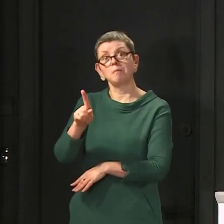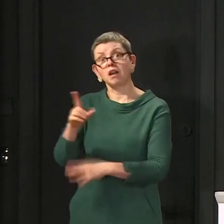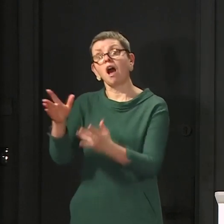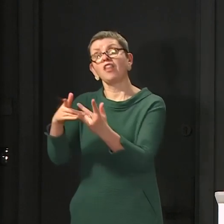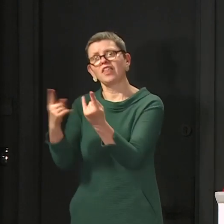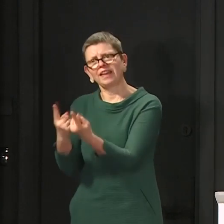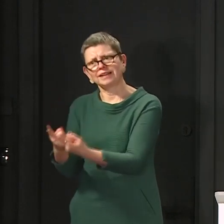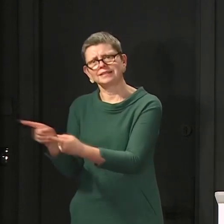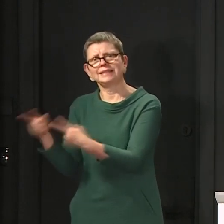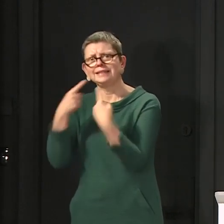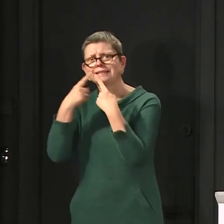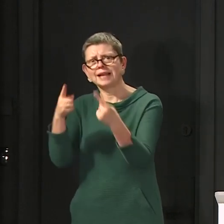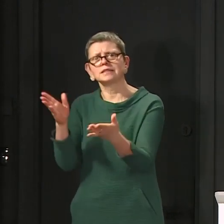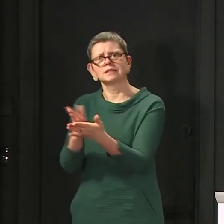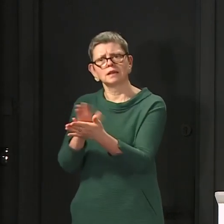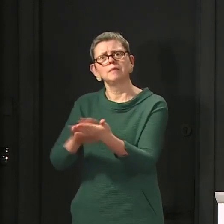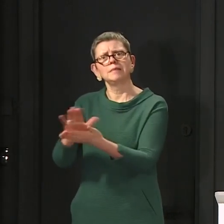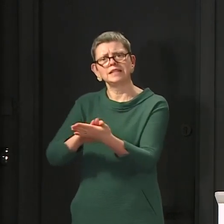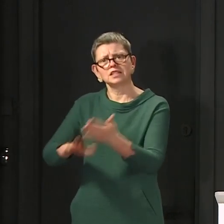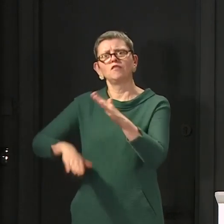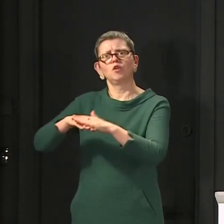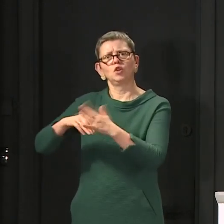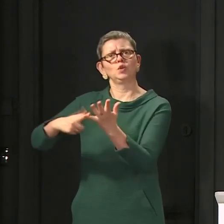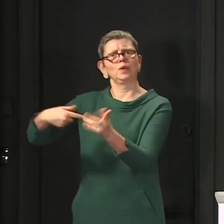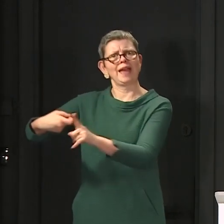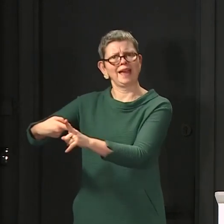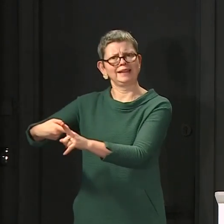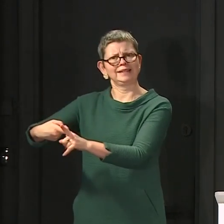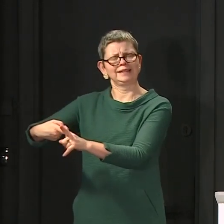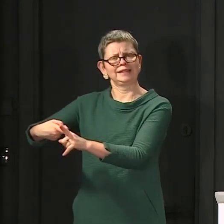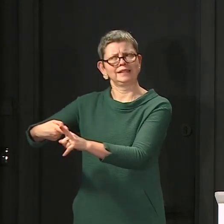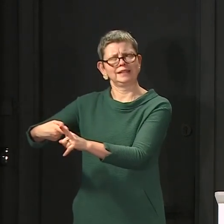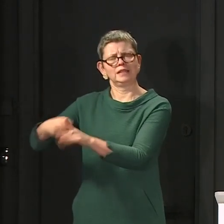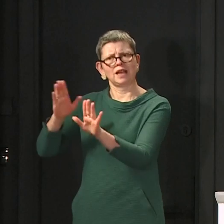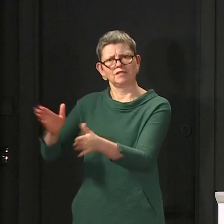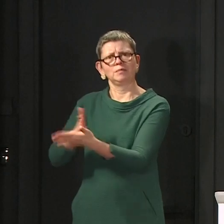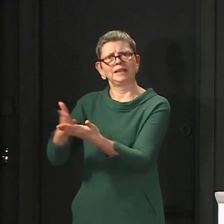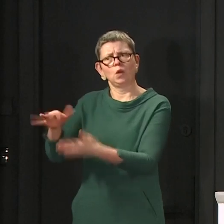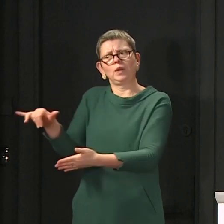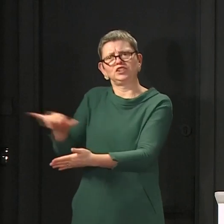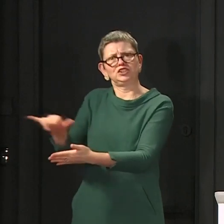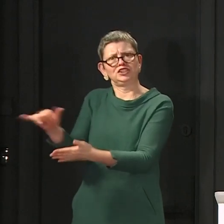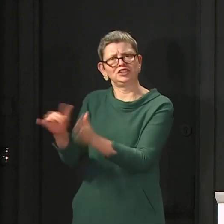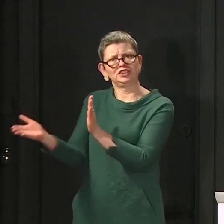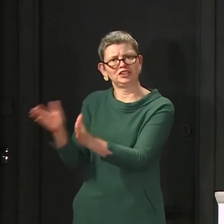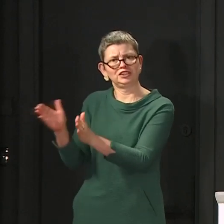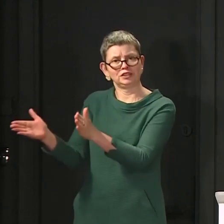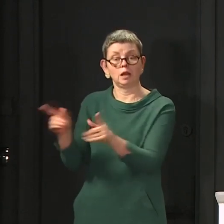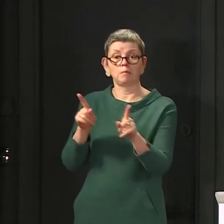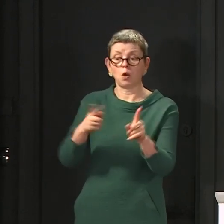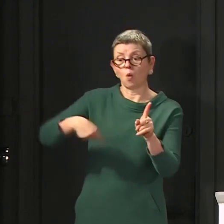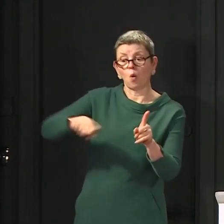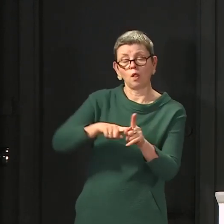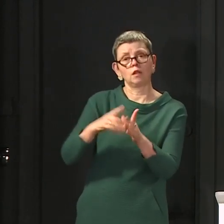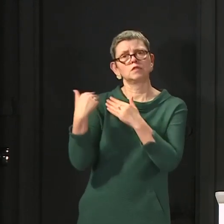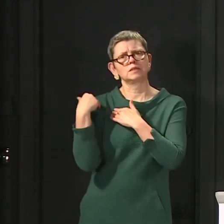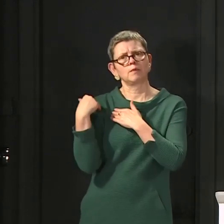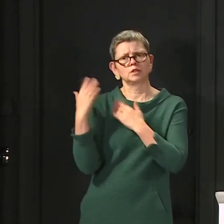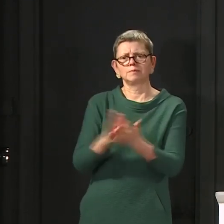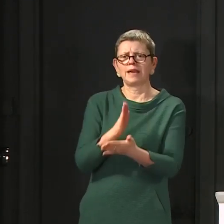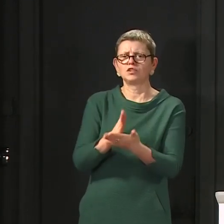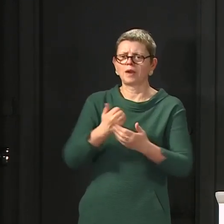that applies for the whole UK. But there is a responsibility in all of us to be clear in our messaging and the applicability